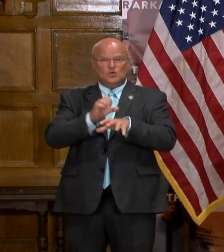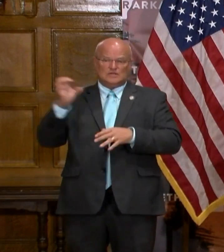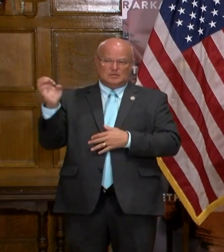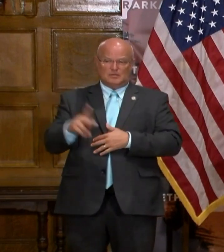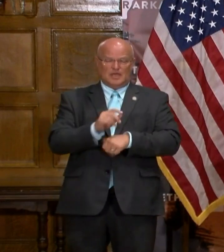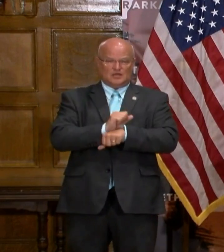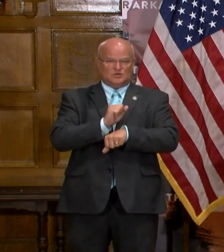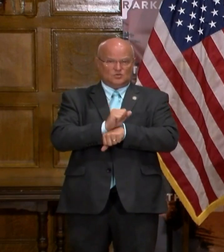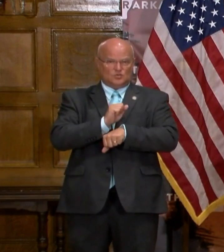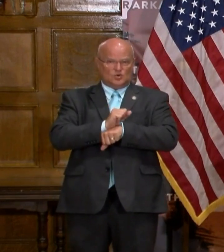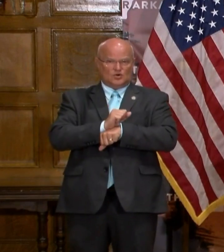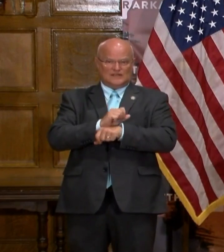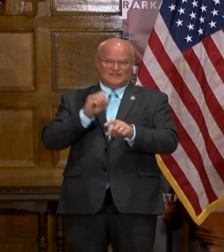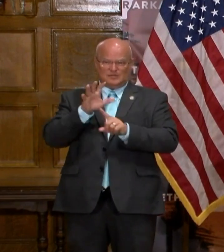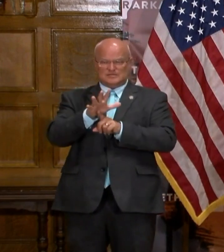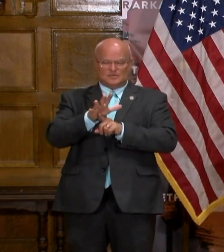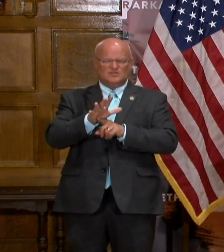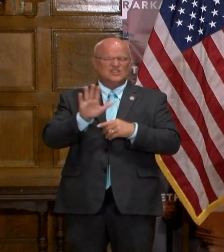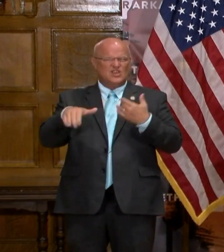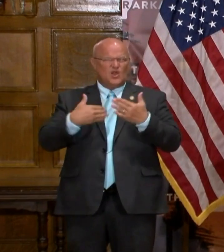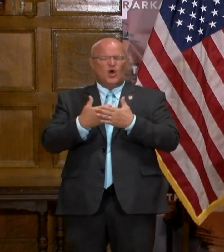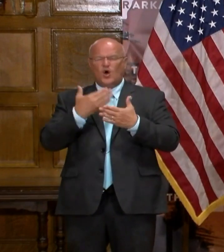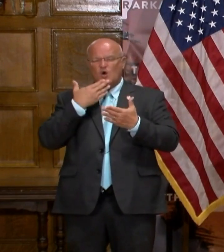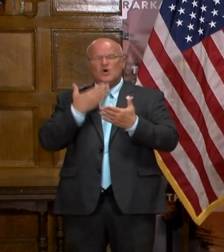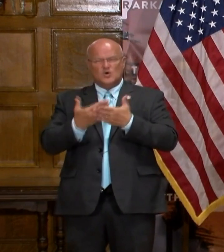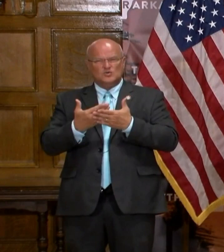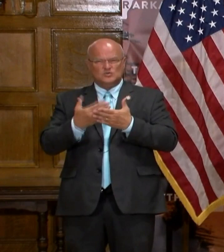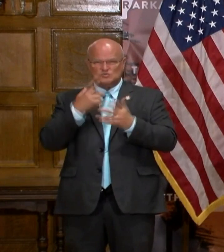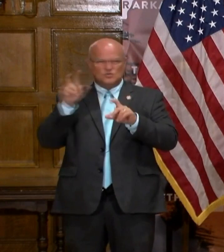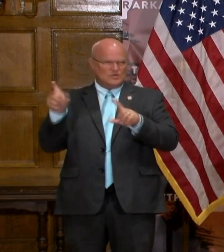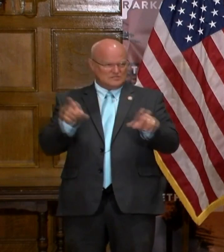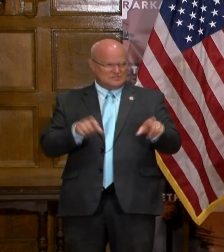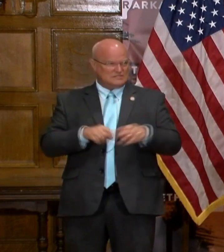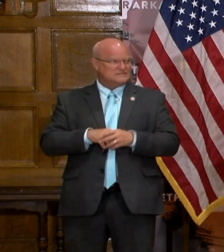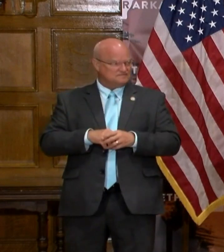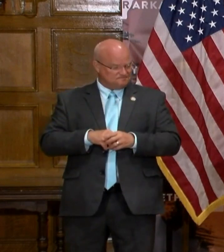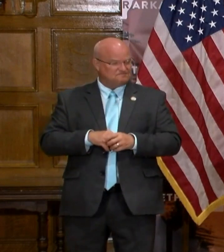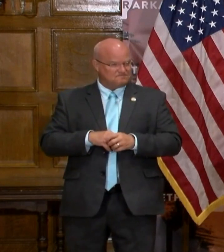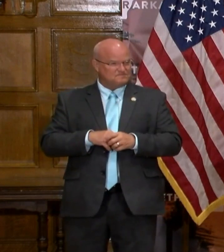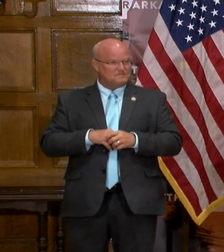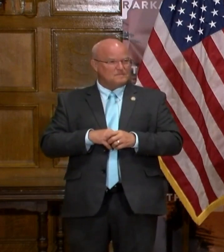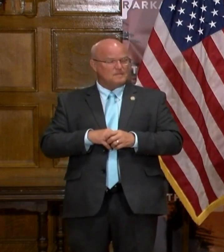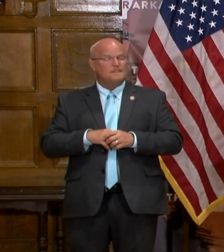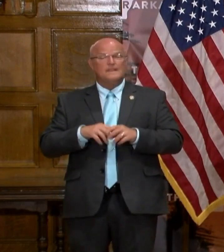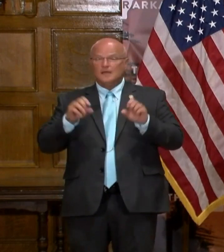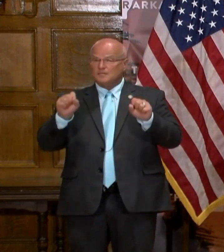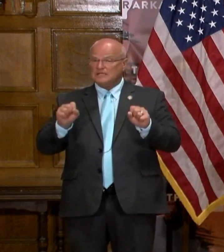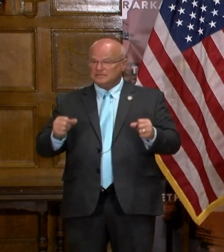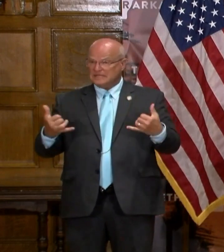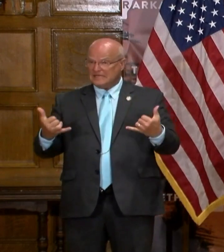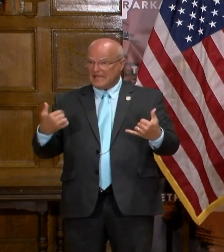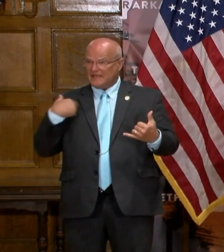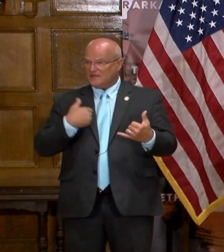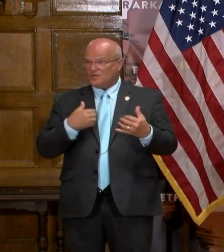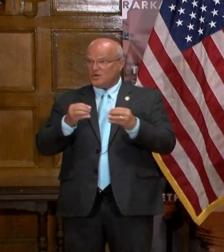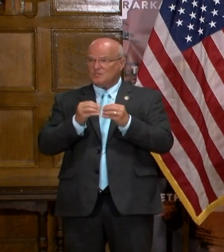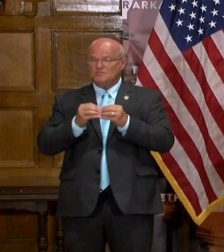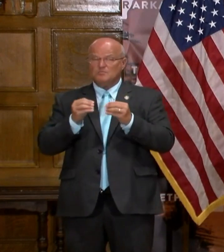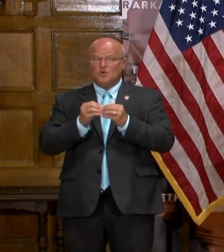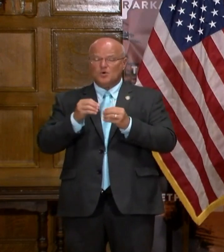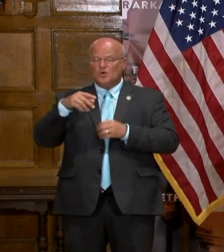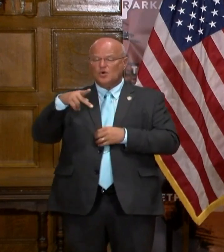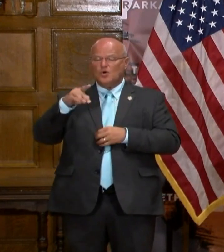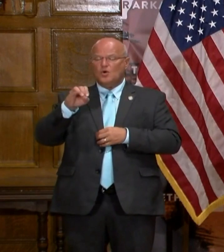to work if exposed? And I think those are all very good questions. There is a possibility now that we're getting more